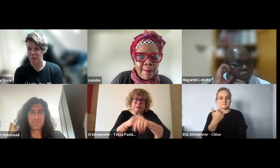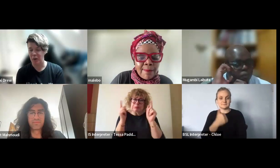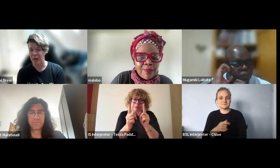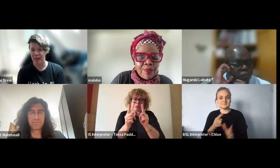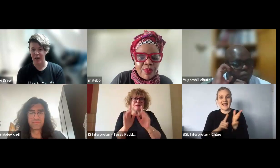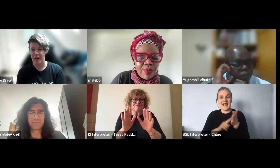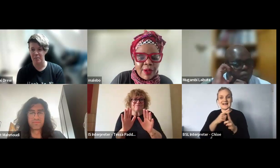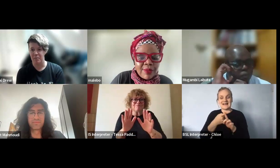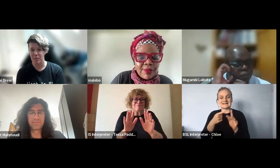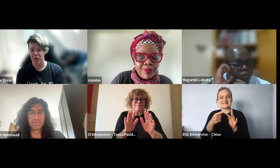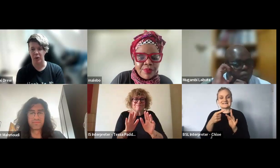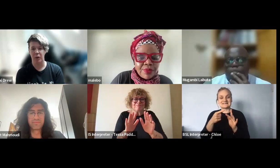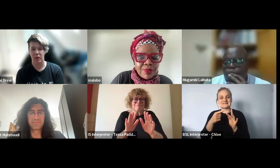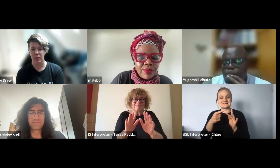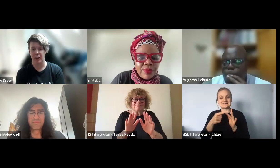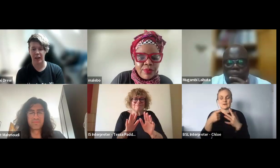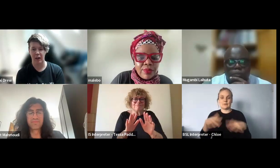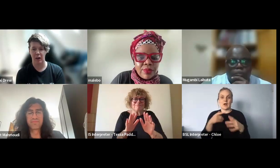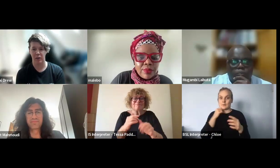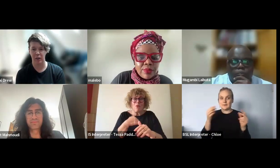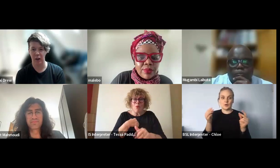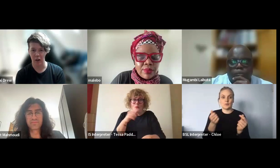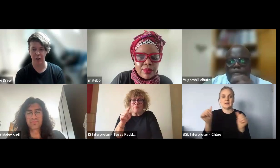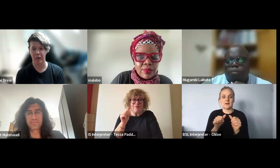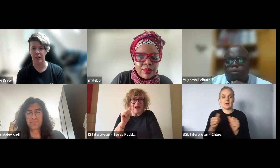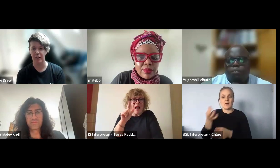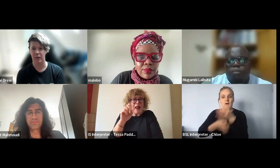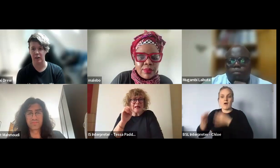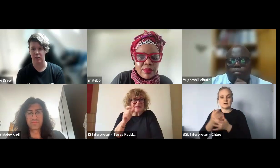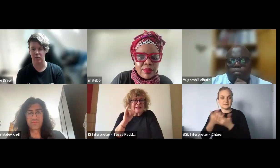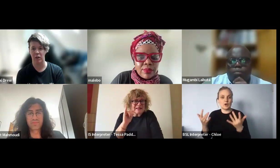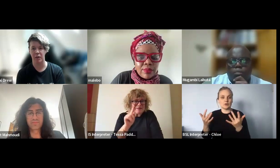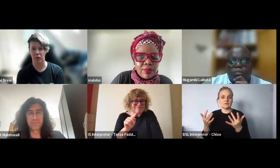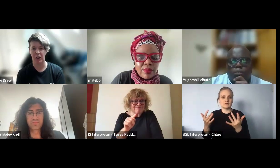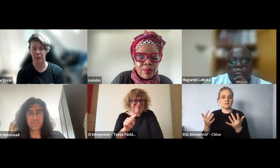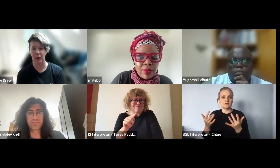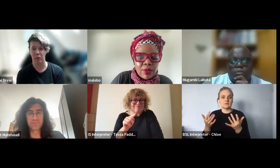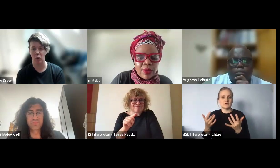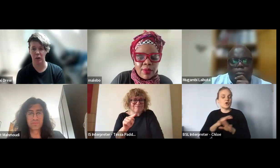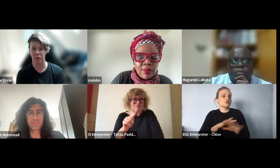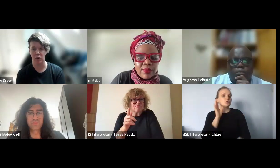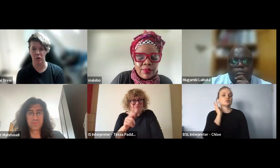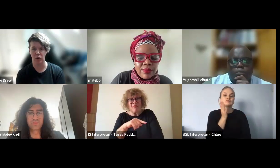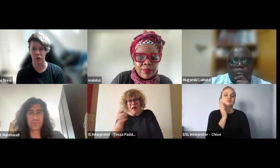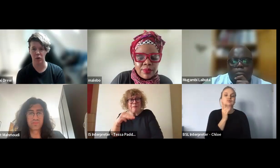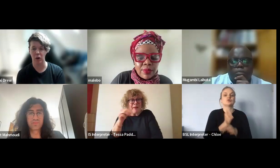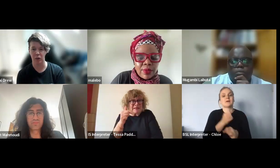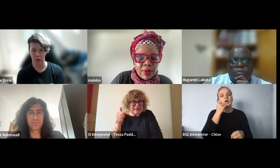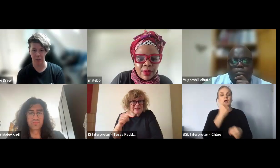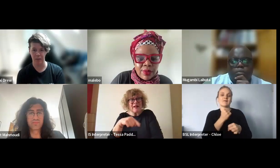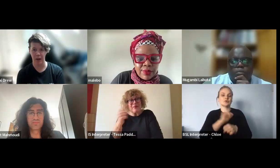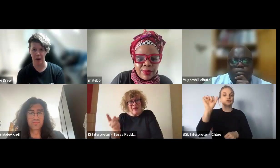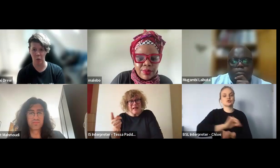Okay, I'll try and be quick. So one of the questions I get asked a lot is, rather than talking about what governments should or should